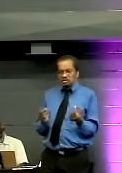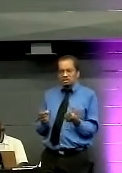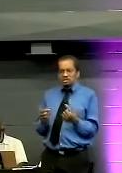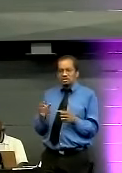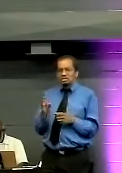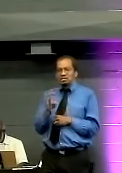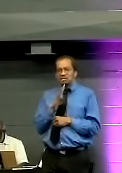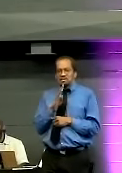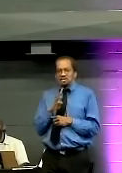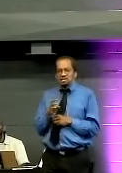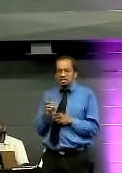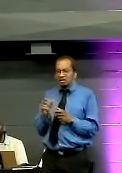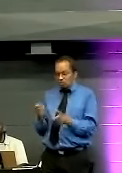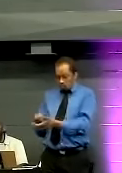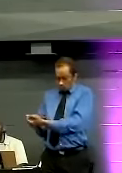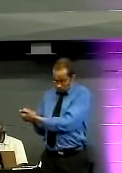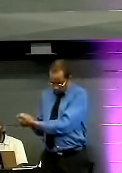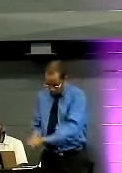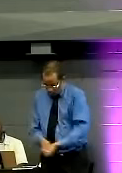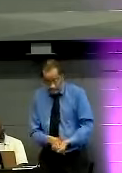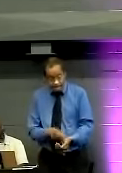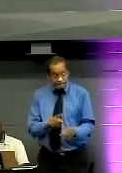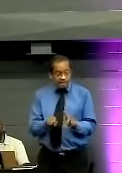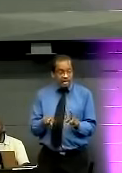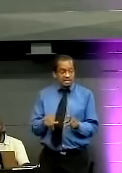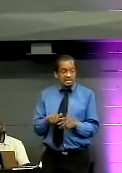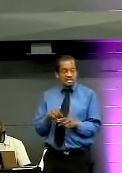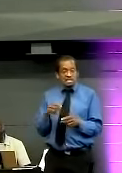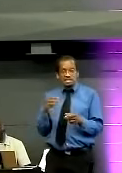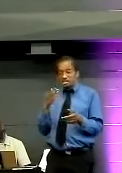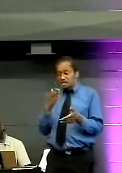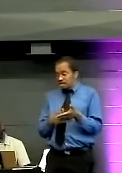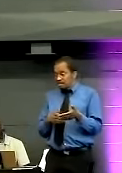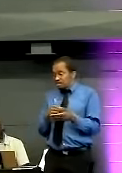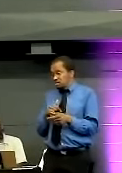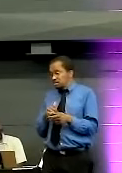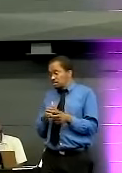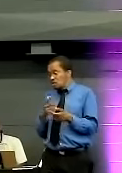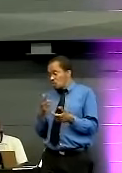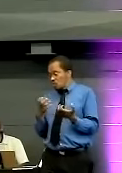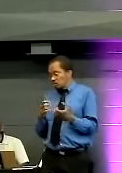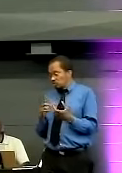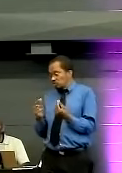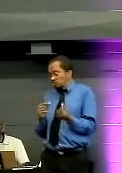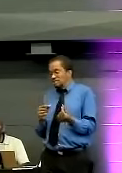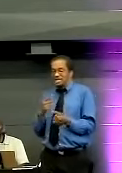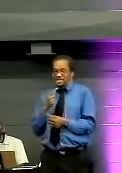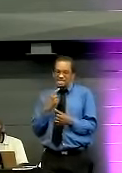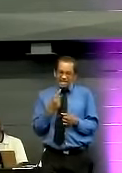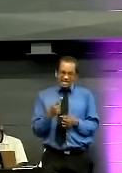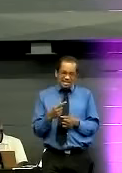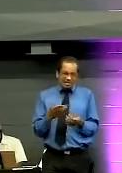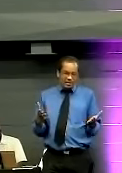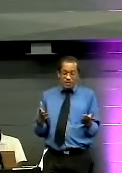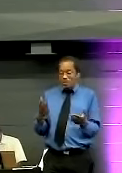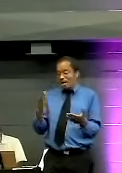going putt-putt golfing, but if there's something else y'all want to do, just comment on there so we can make sure we have it planned.